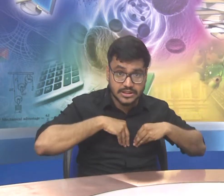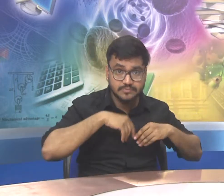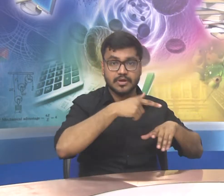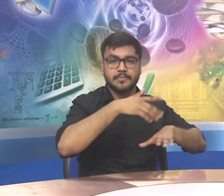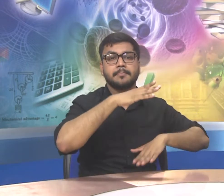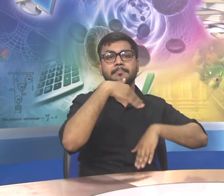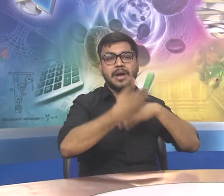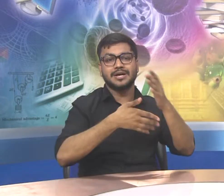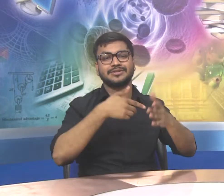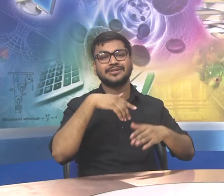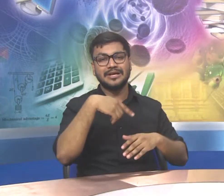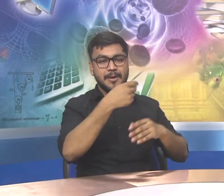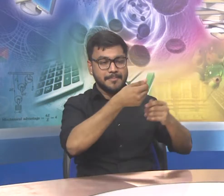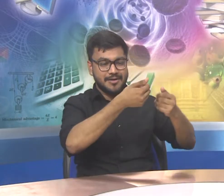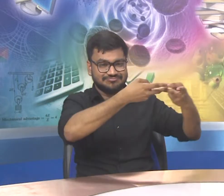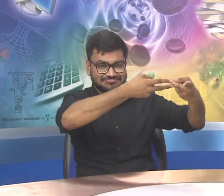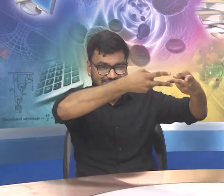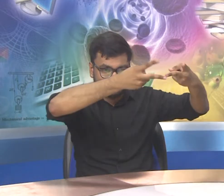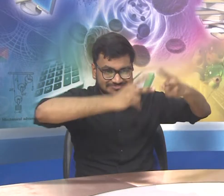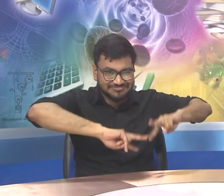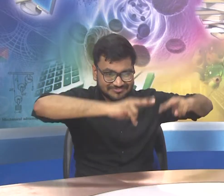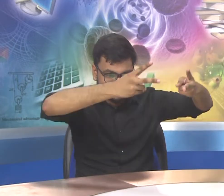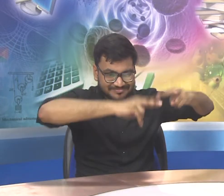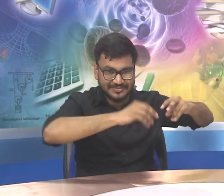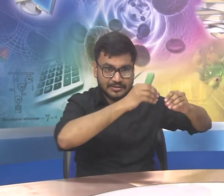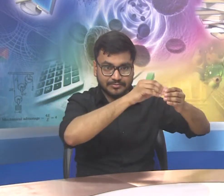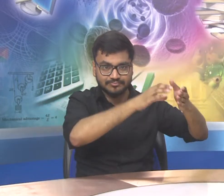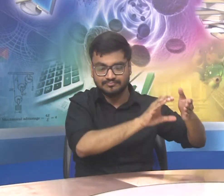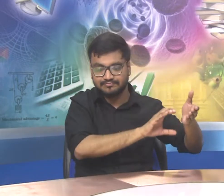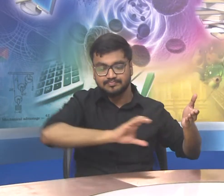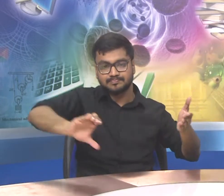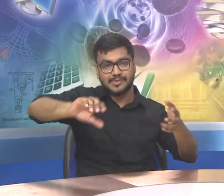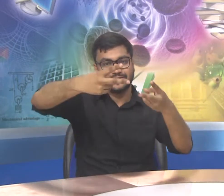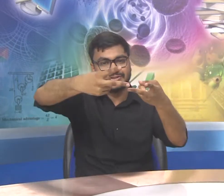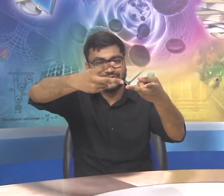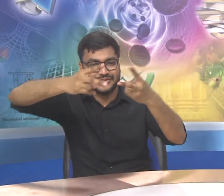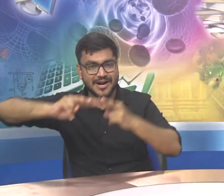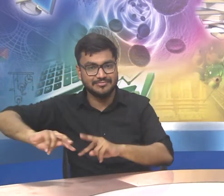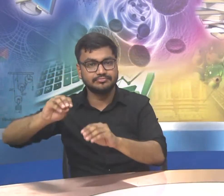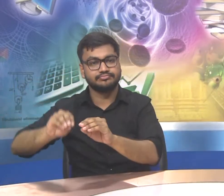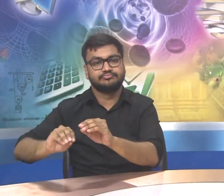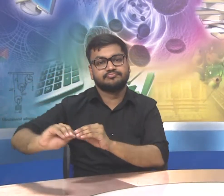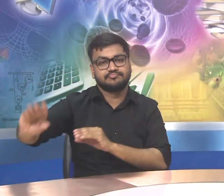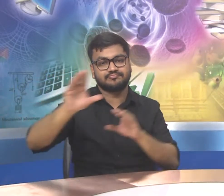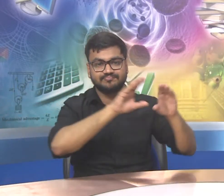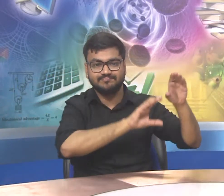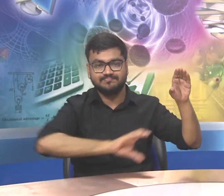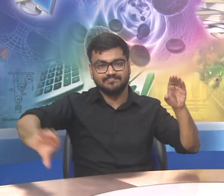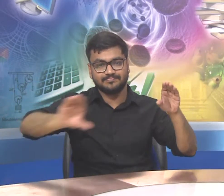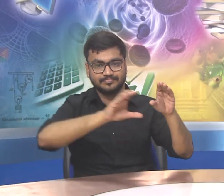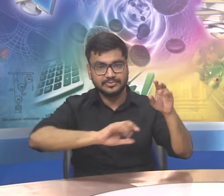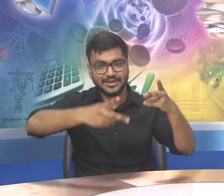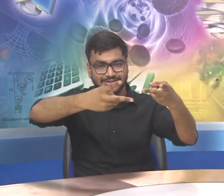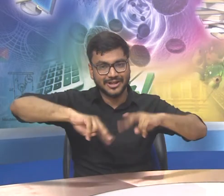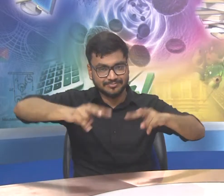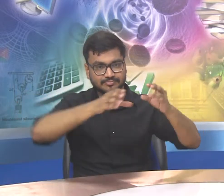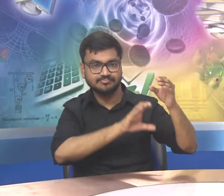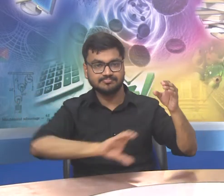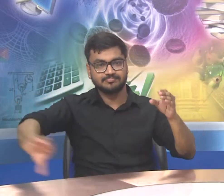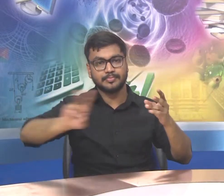and from one branch to another branch of the bank through check, pay order or demand